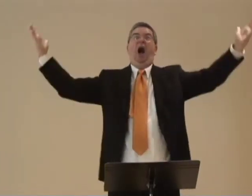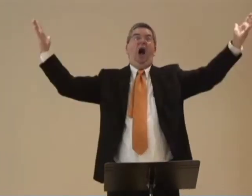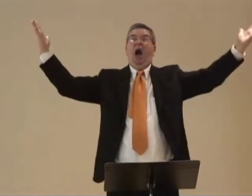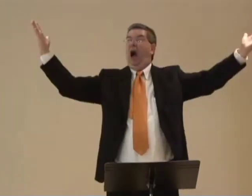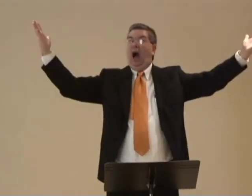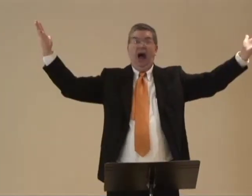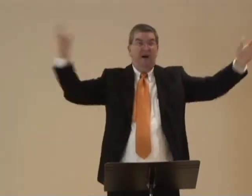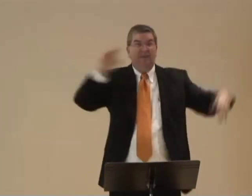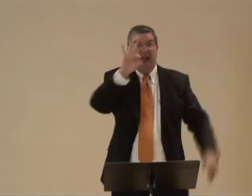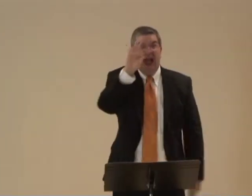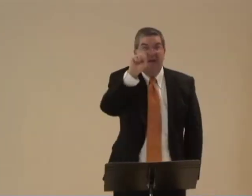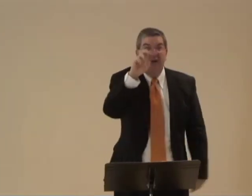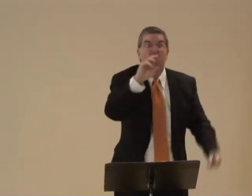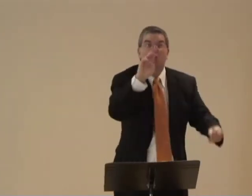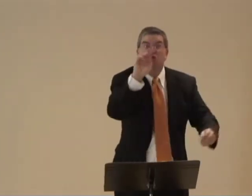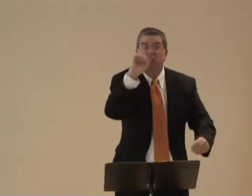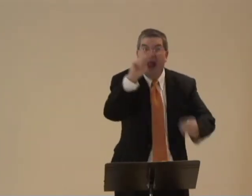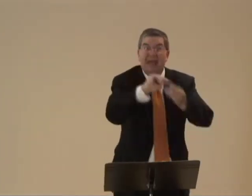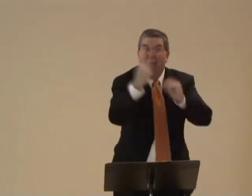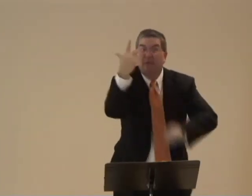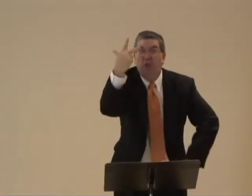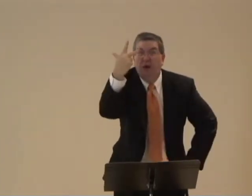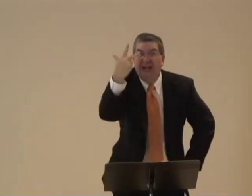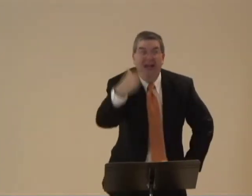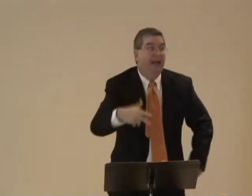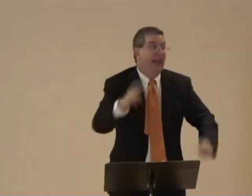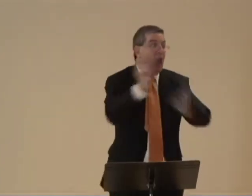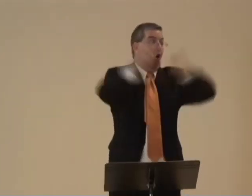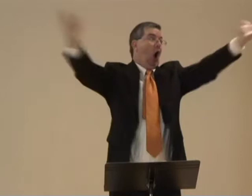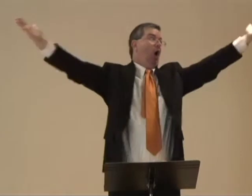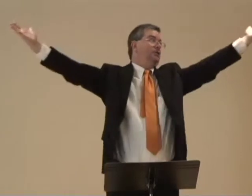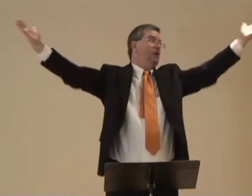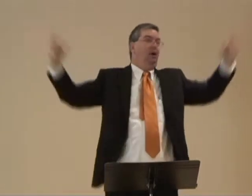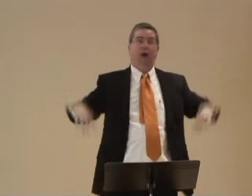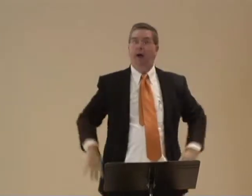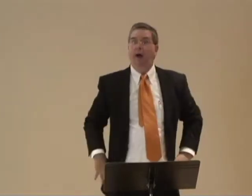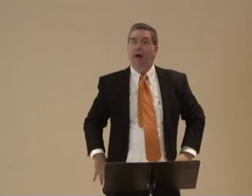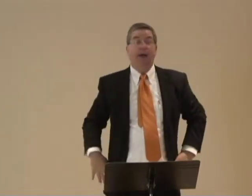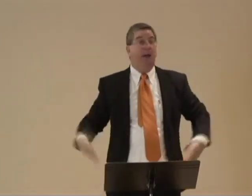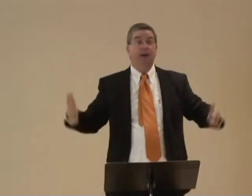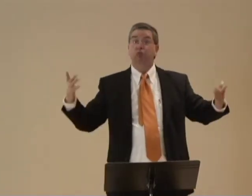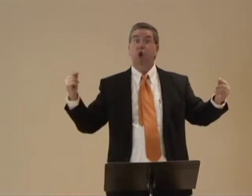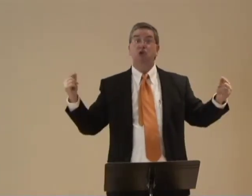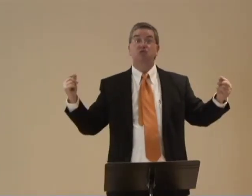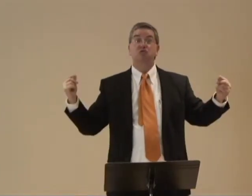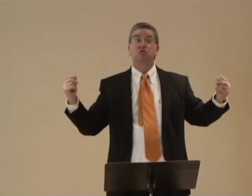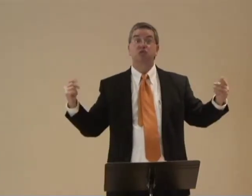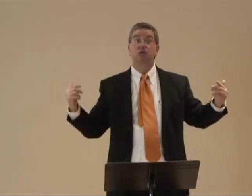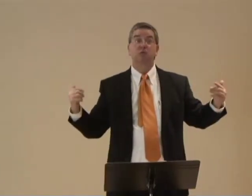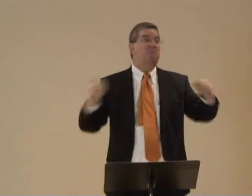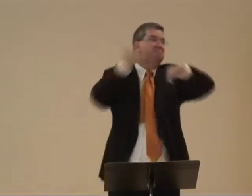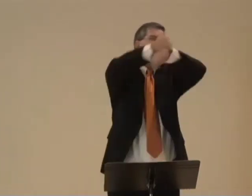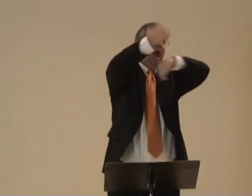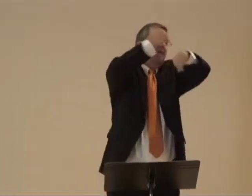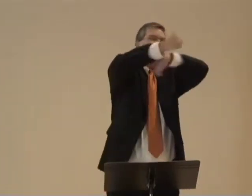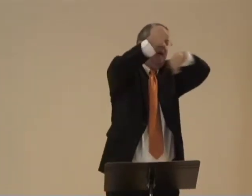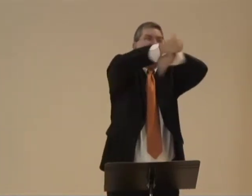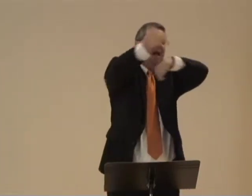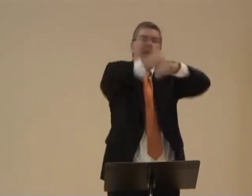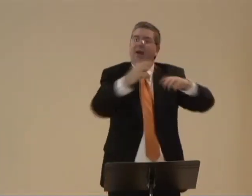You know, We lost that game.